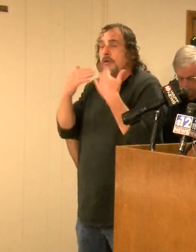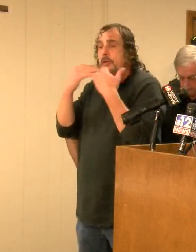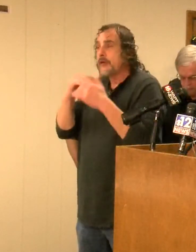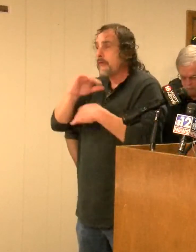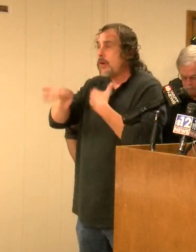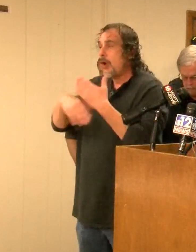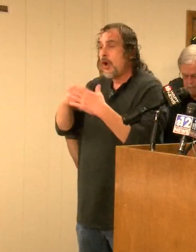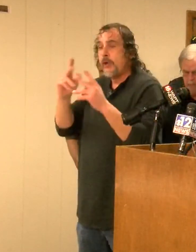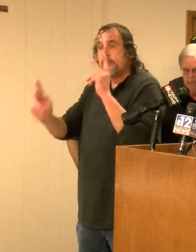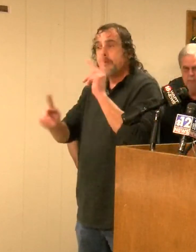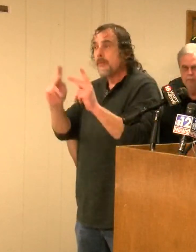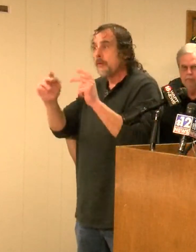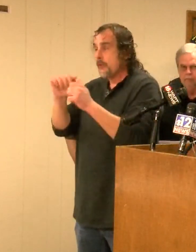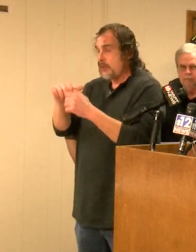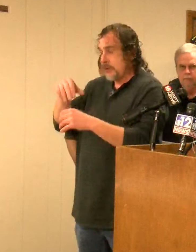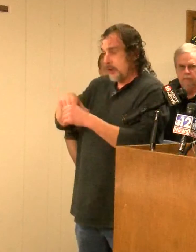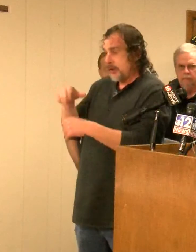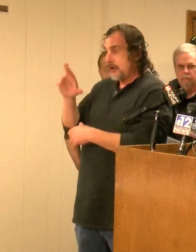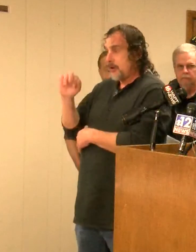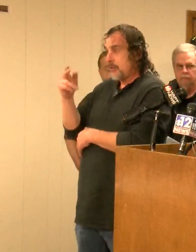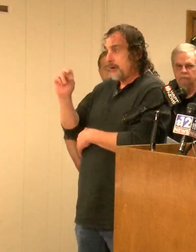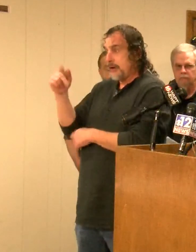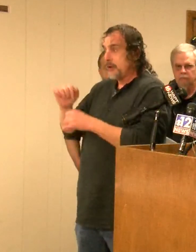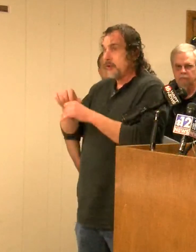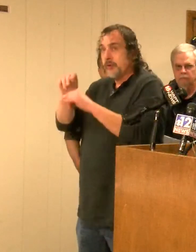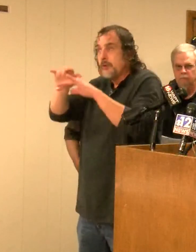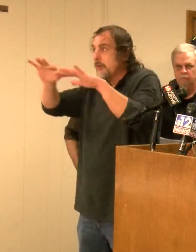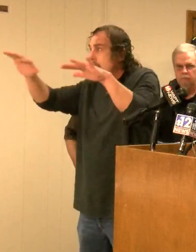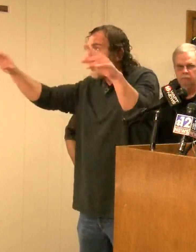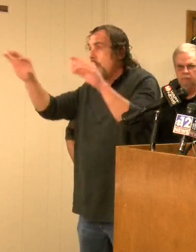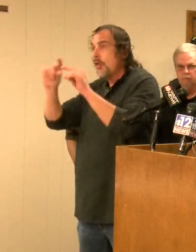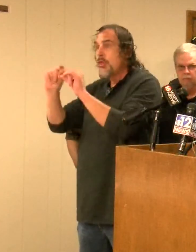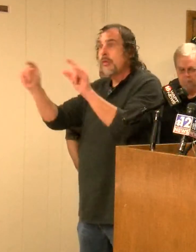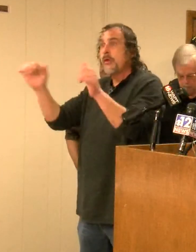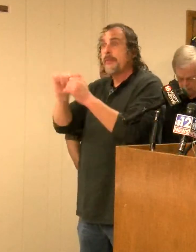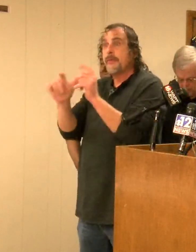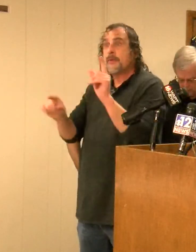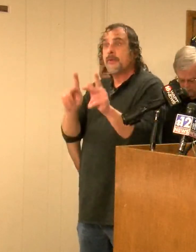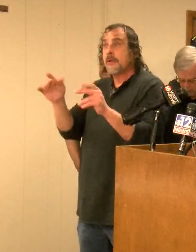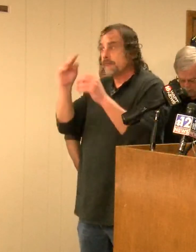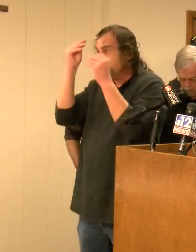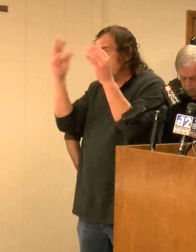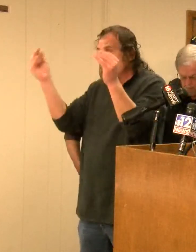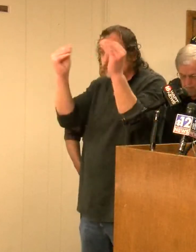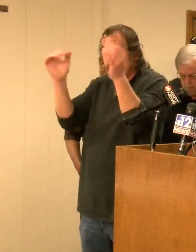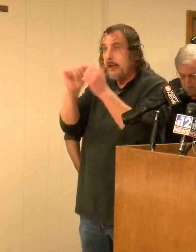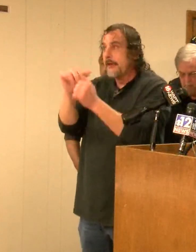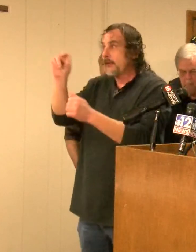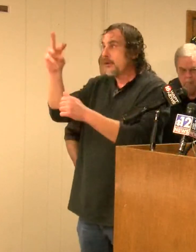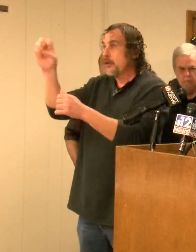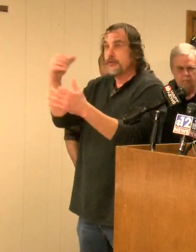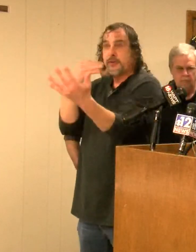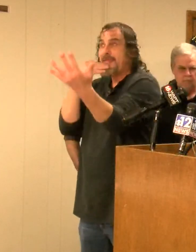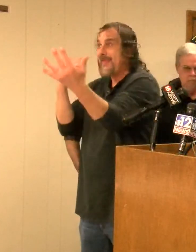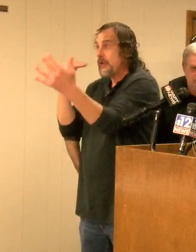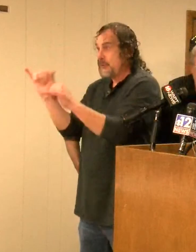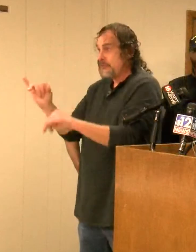of Rankin County who have worked with us, helped us spread the word, get the information out there, as well as the news media. Thank